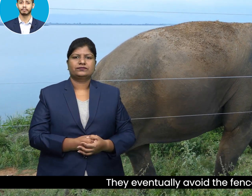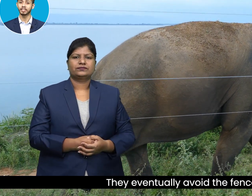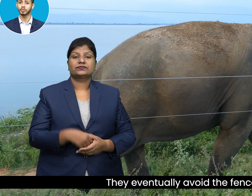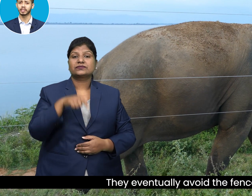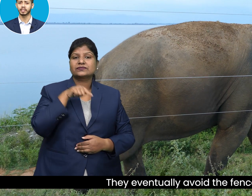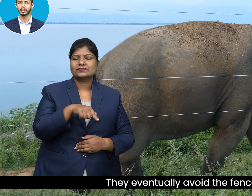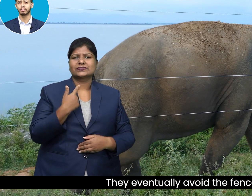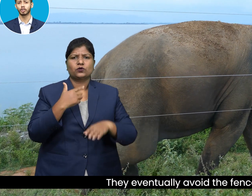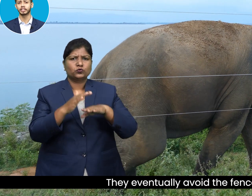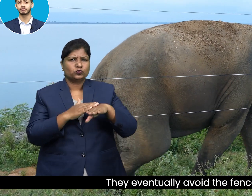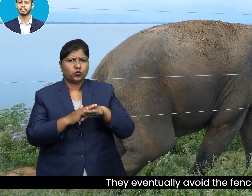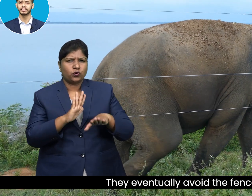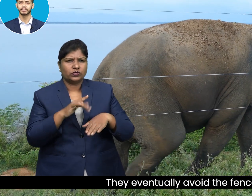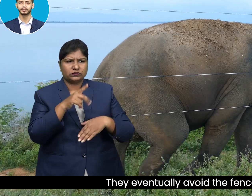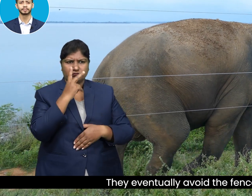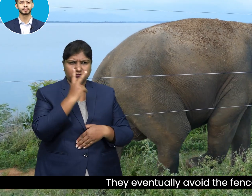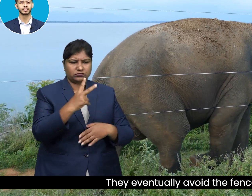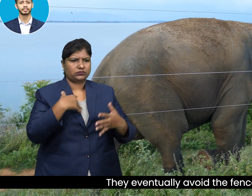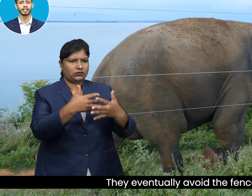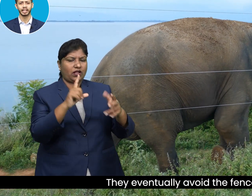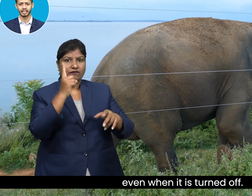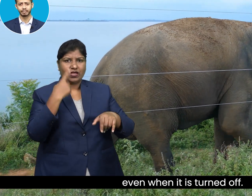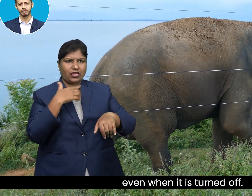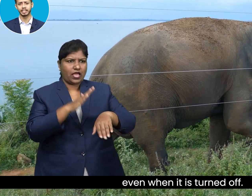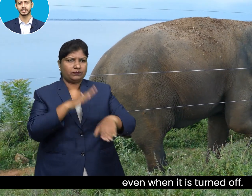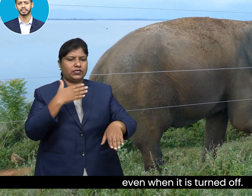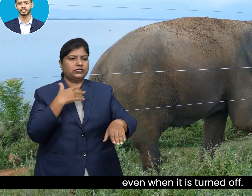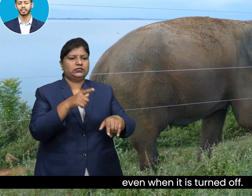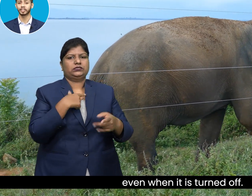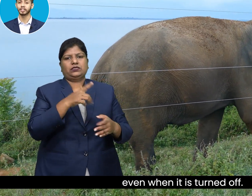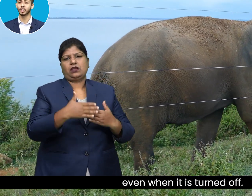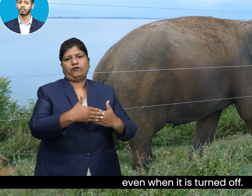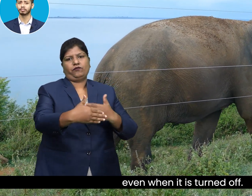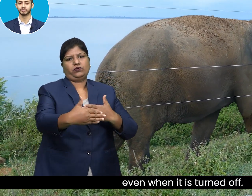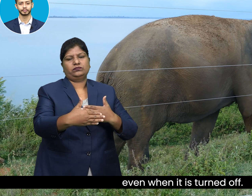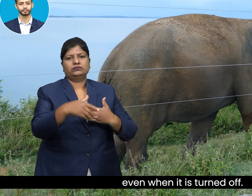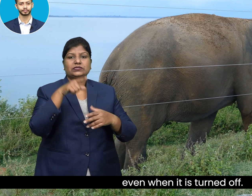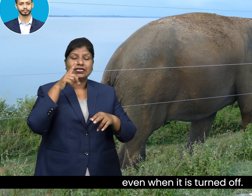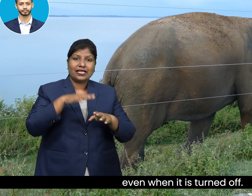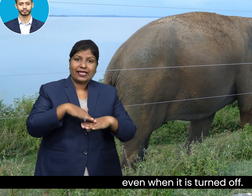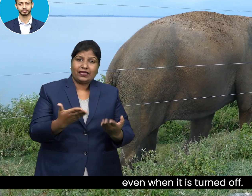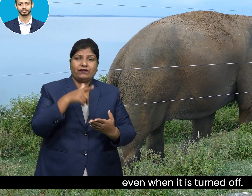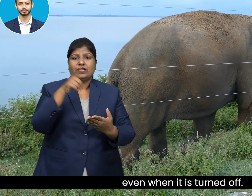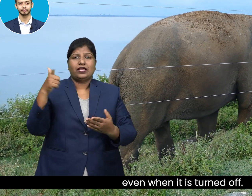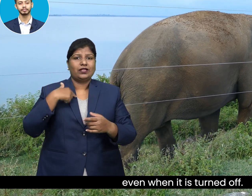They eventually avoid the fence even when it is turned off.